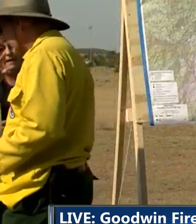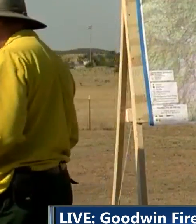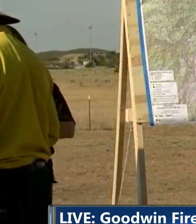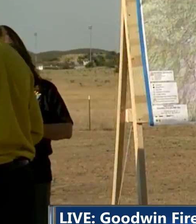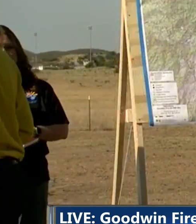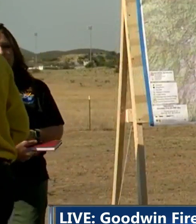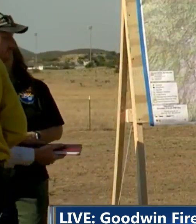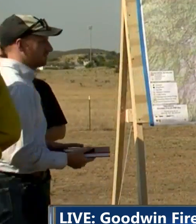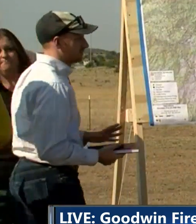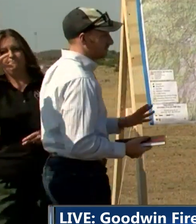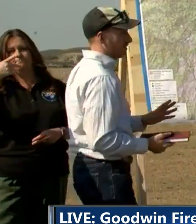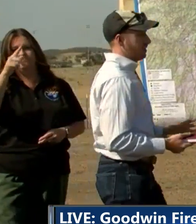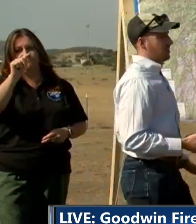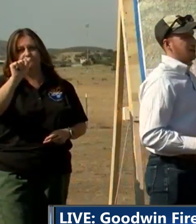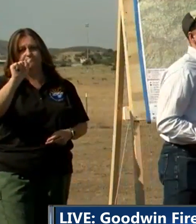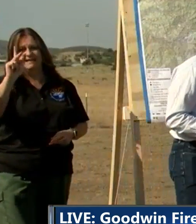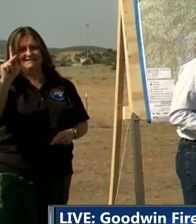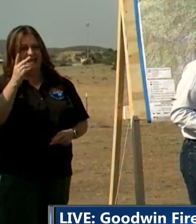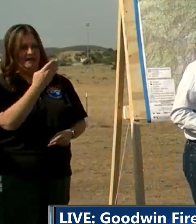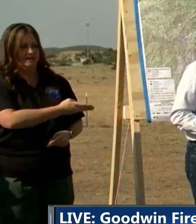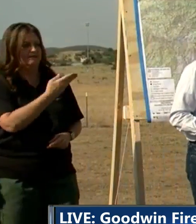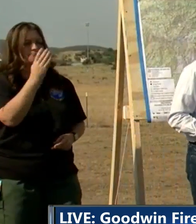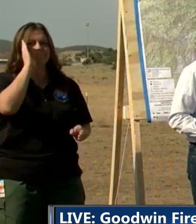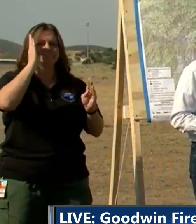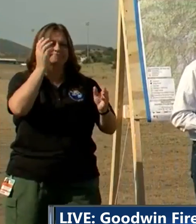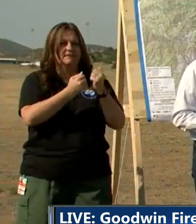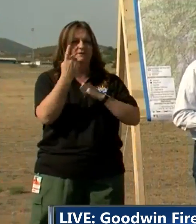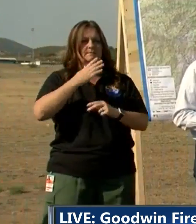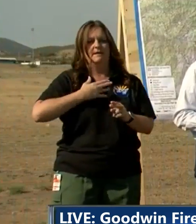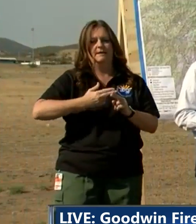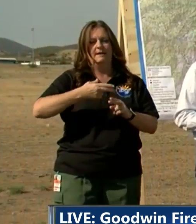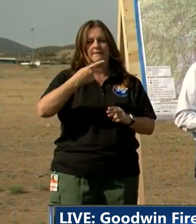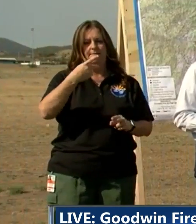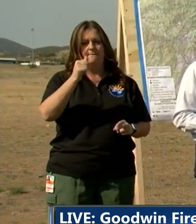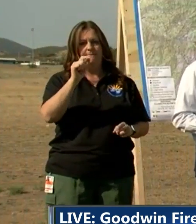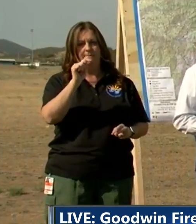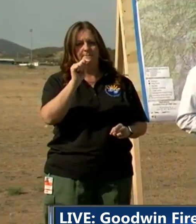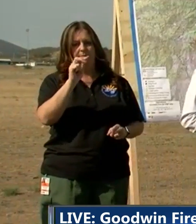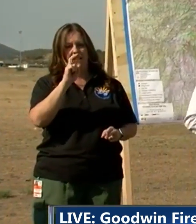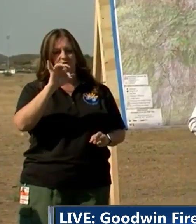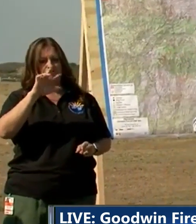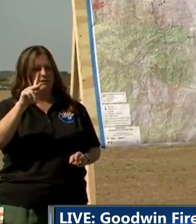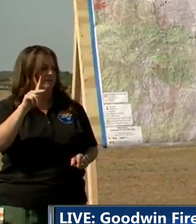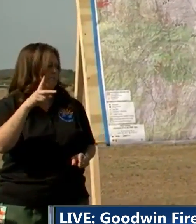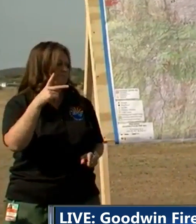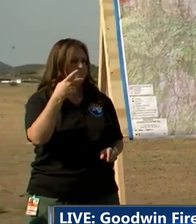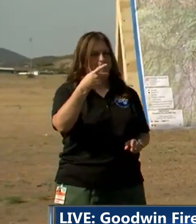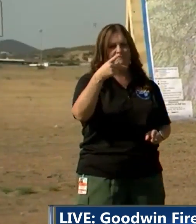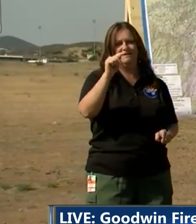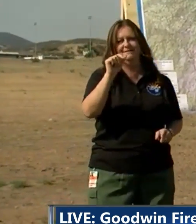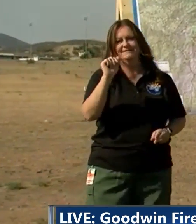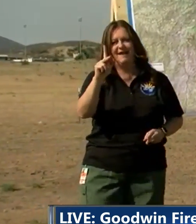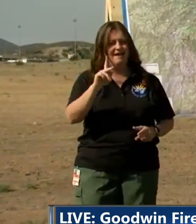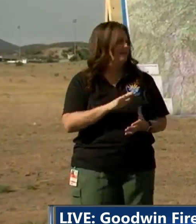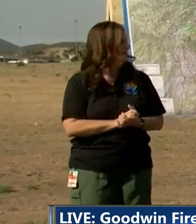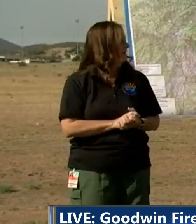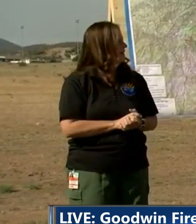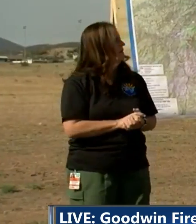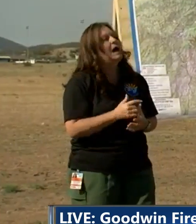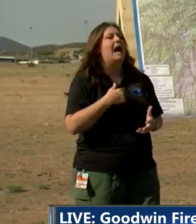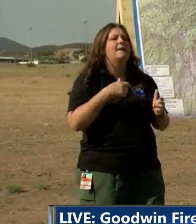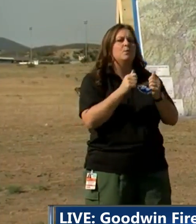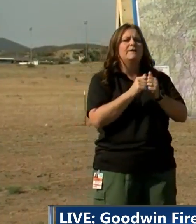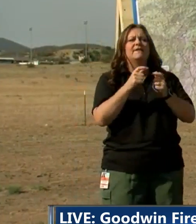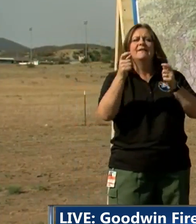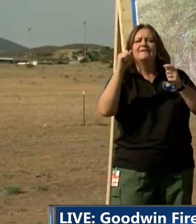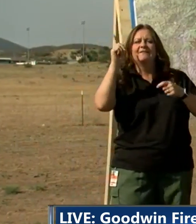Thanks, Jerry. Hi everyone, my name is Patrick Patak. Sure. I'm with the governor's